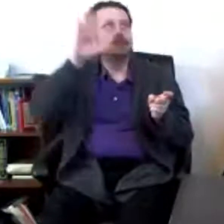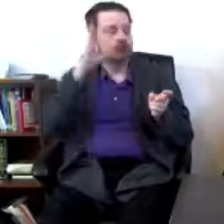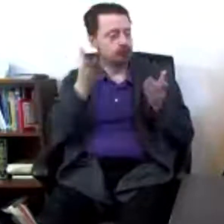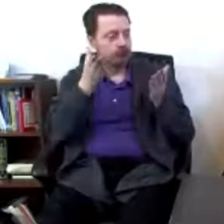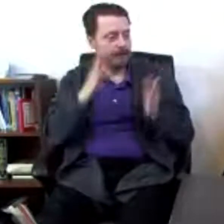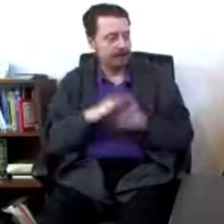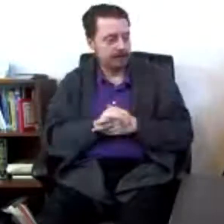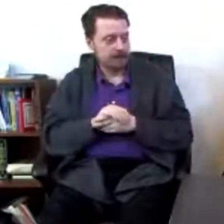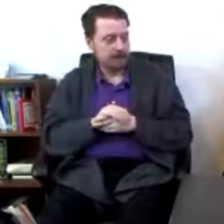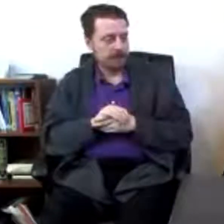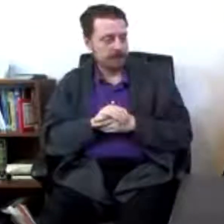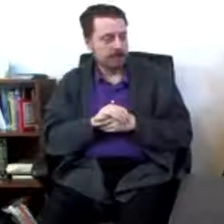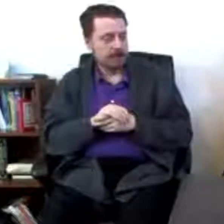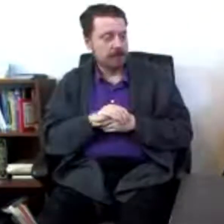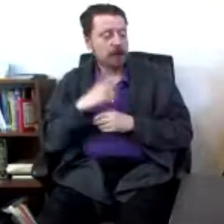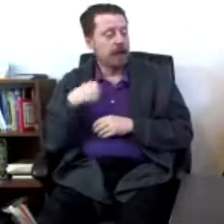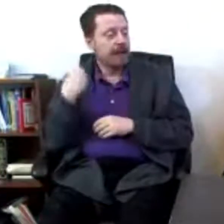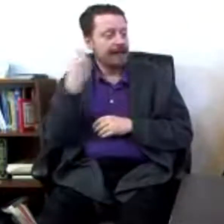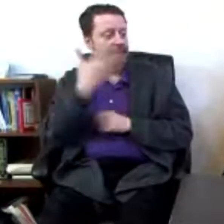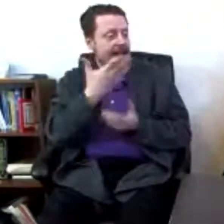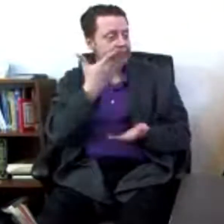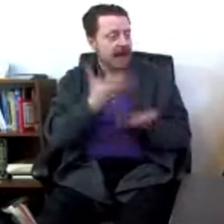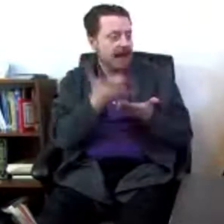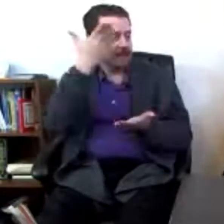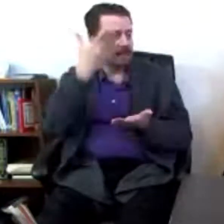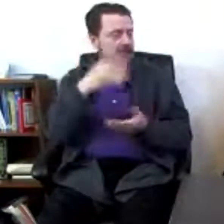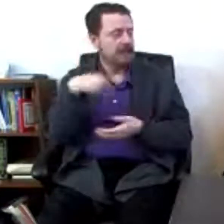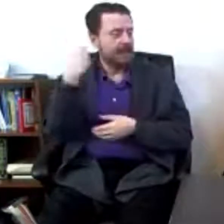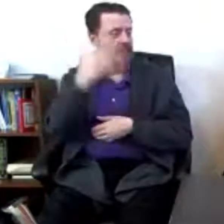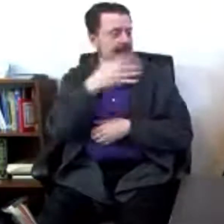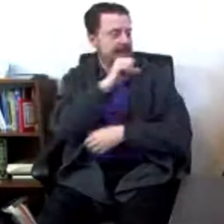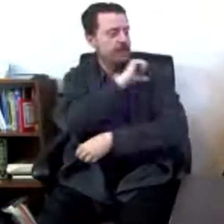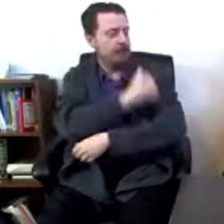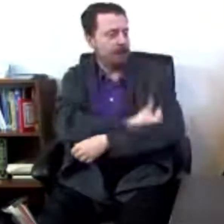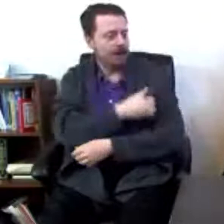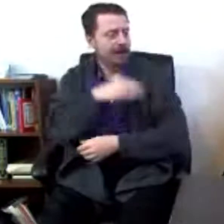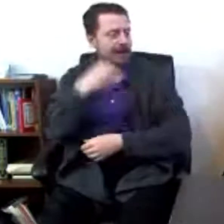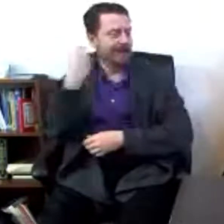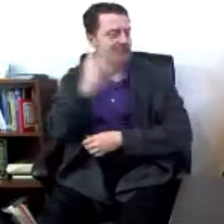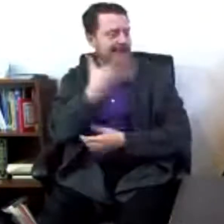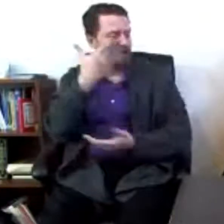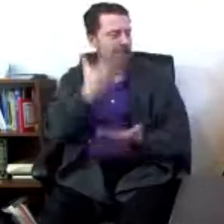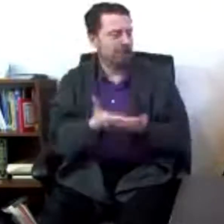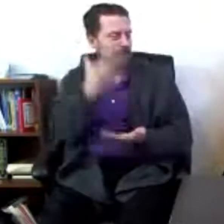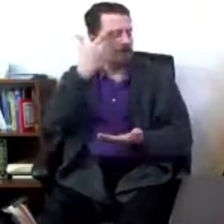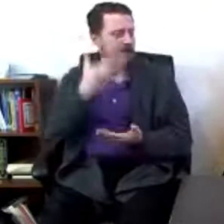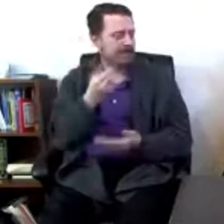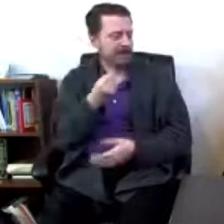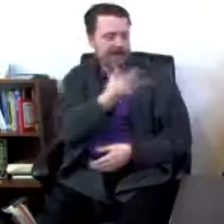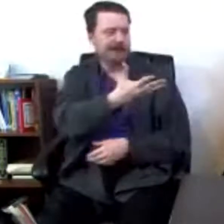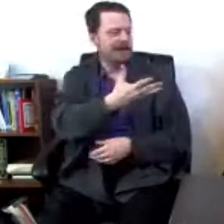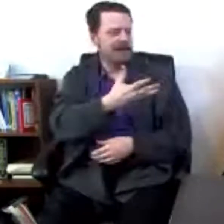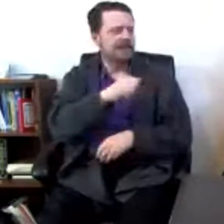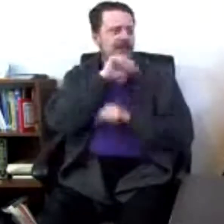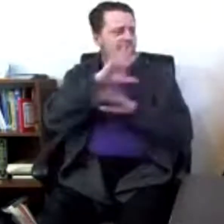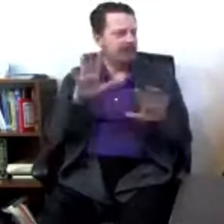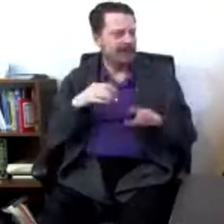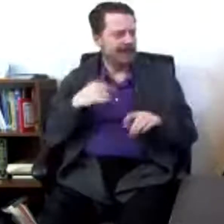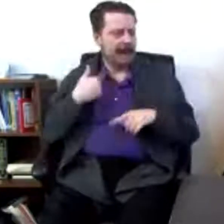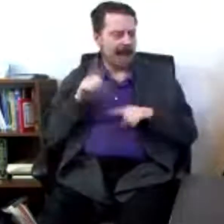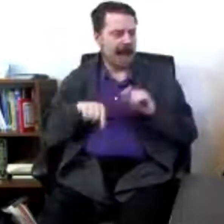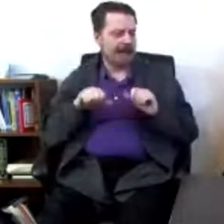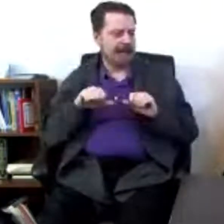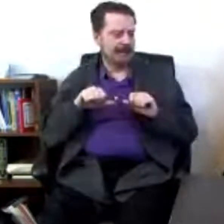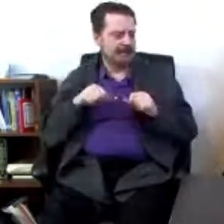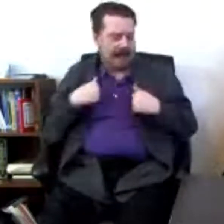not to bring you evidence or authority or proofs from ourselves. Nothing we